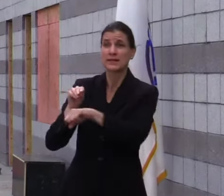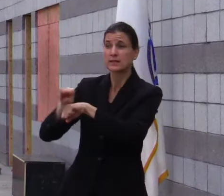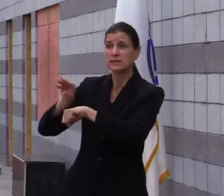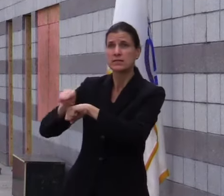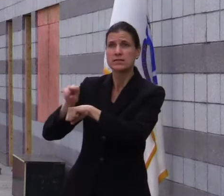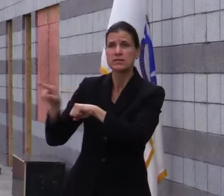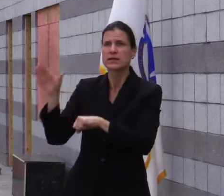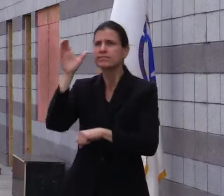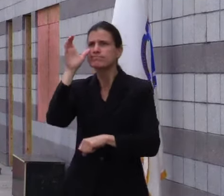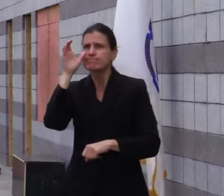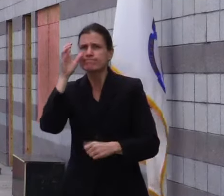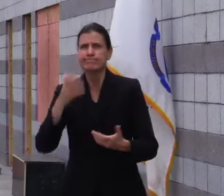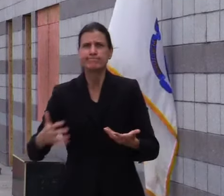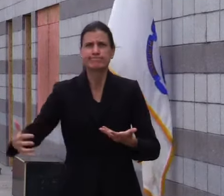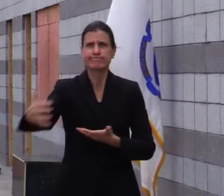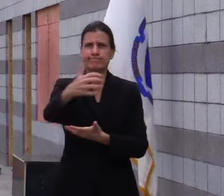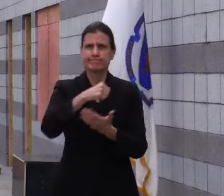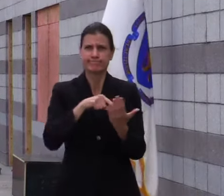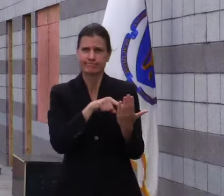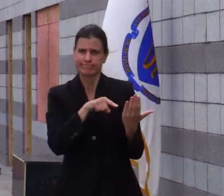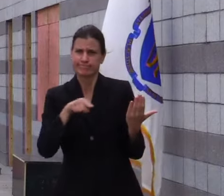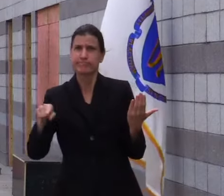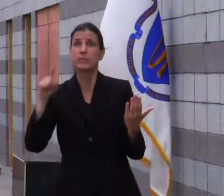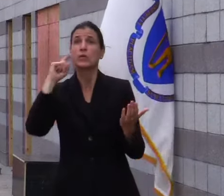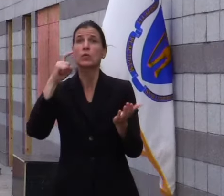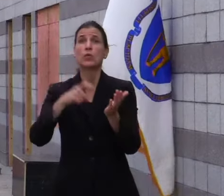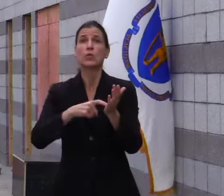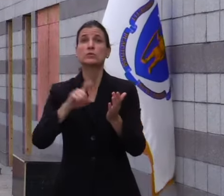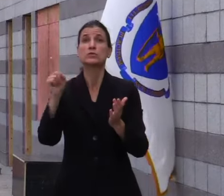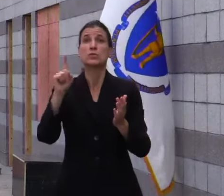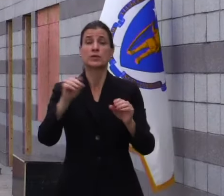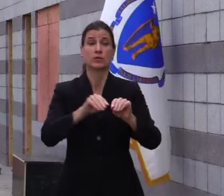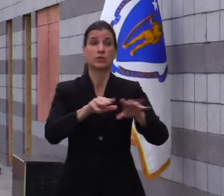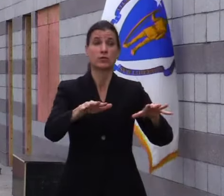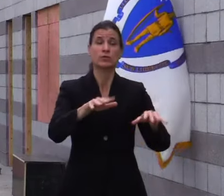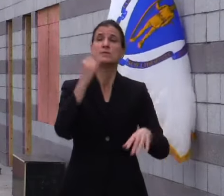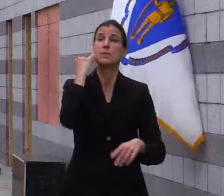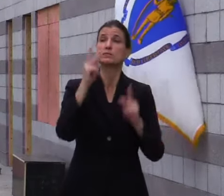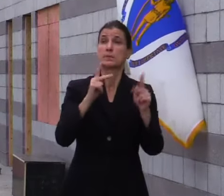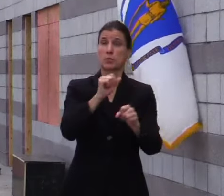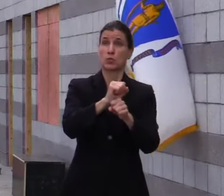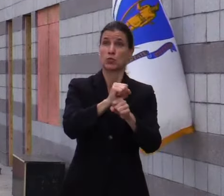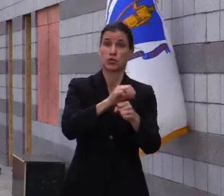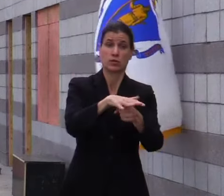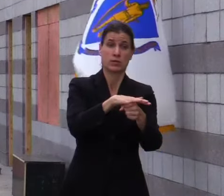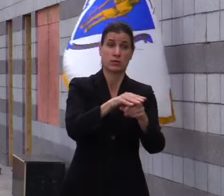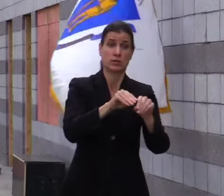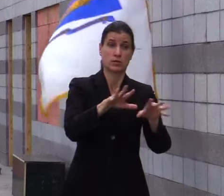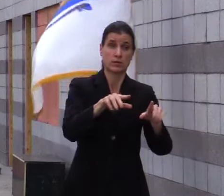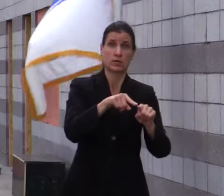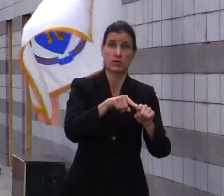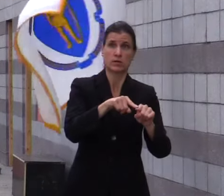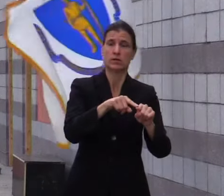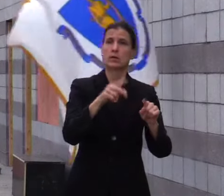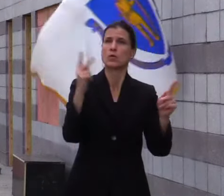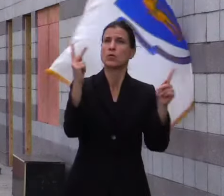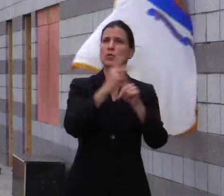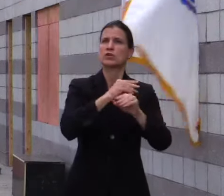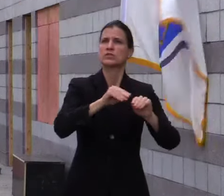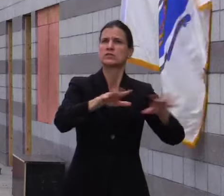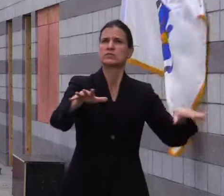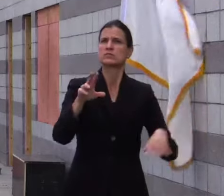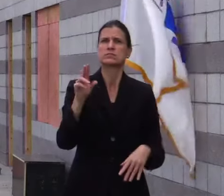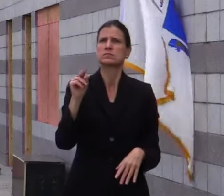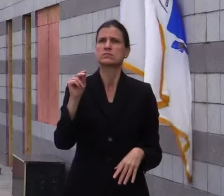where spread develops, because people at work are relying on and abiding by the rules and